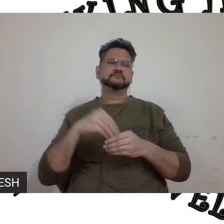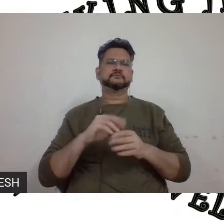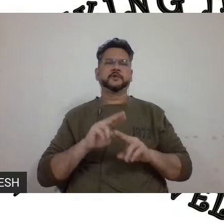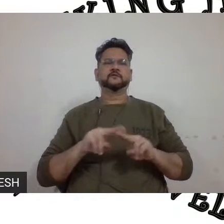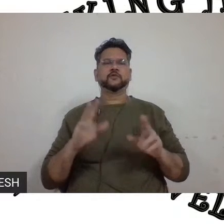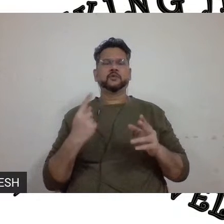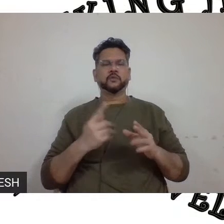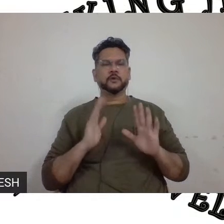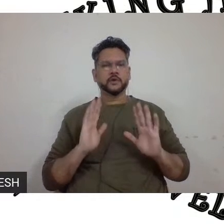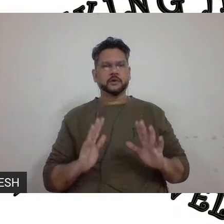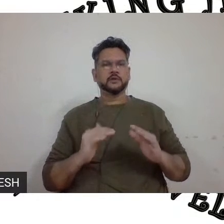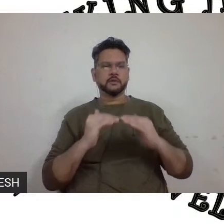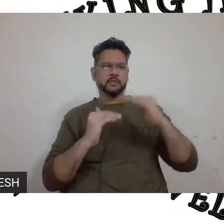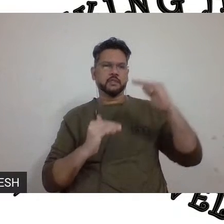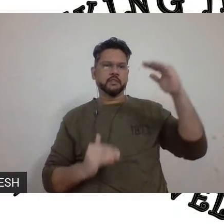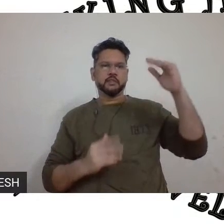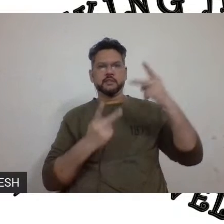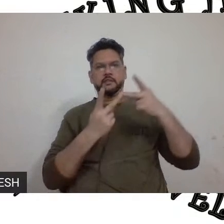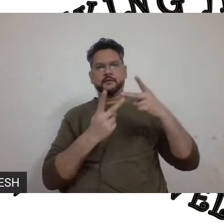poor